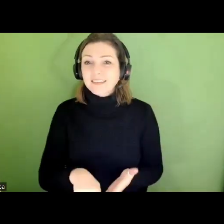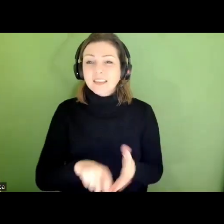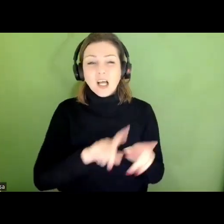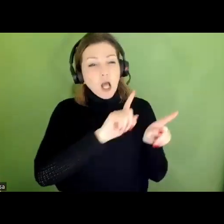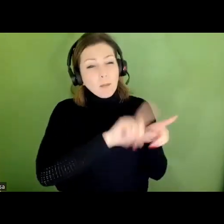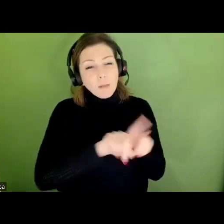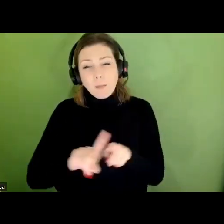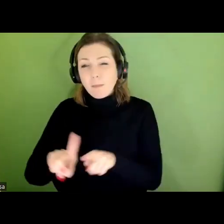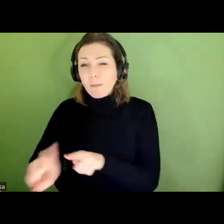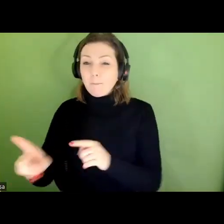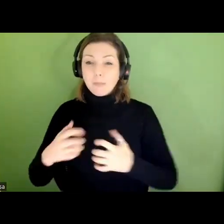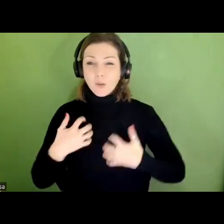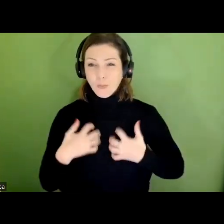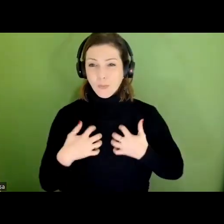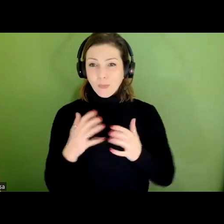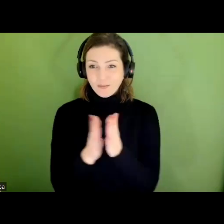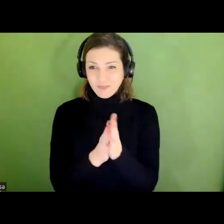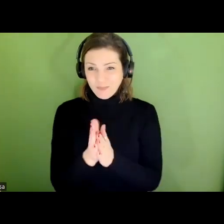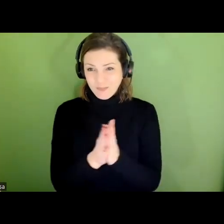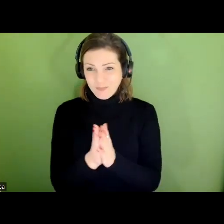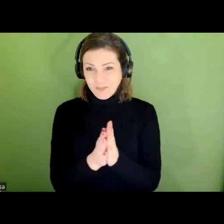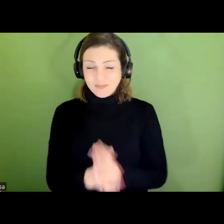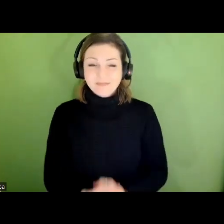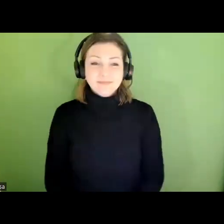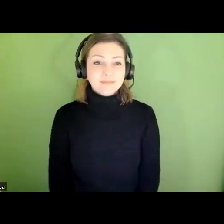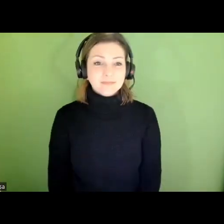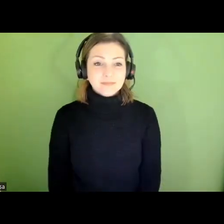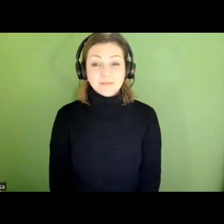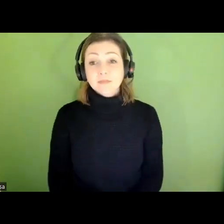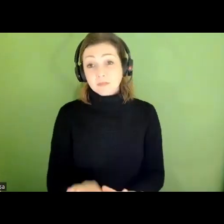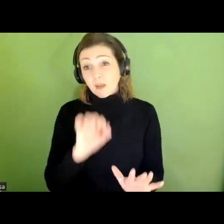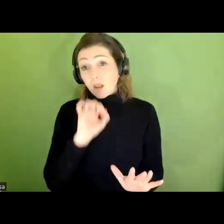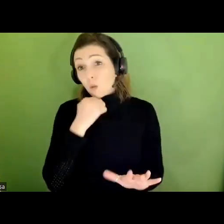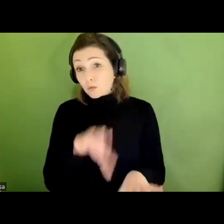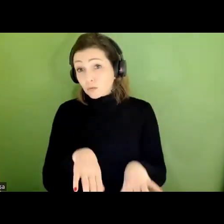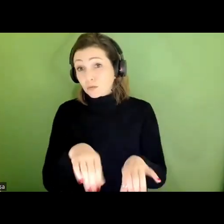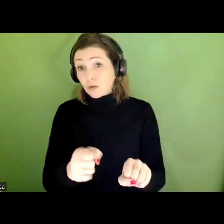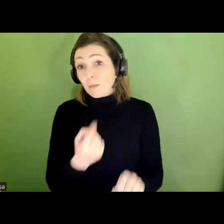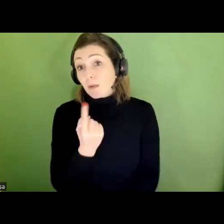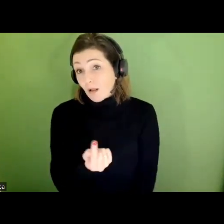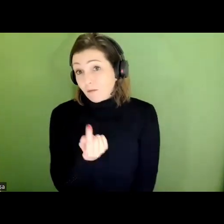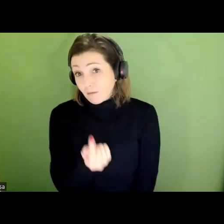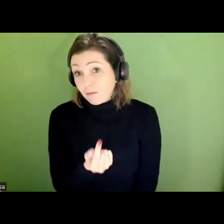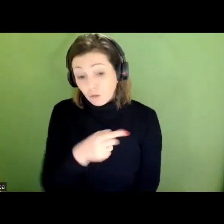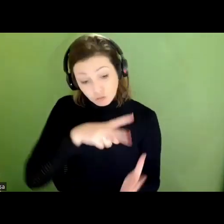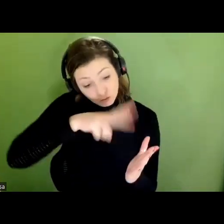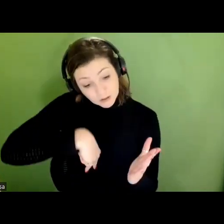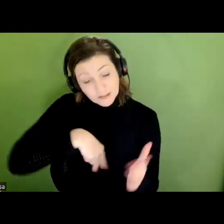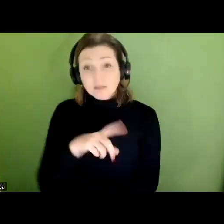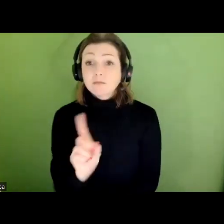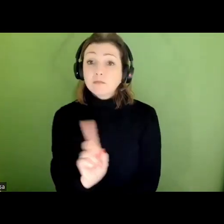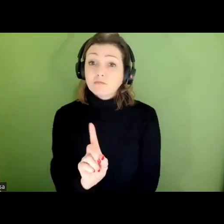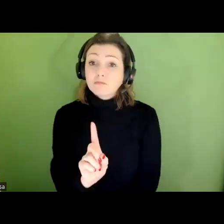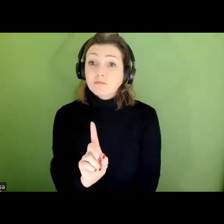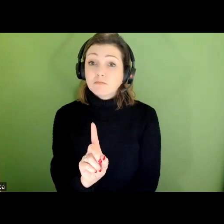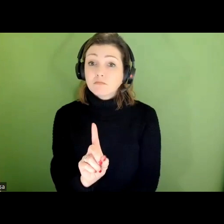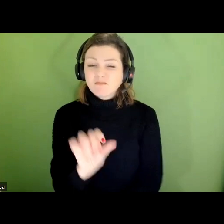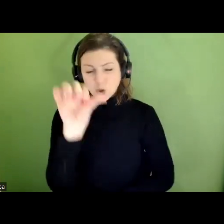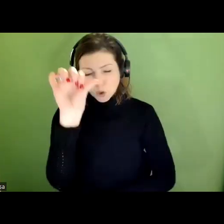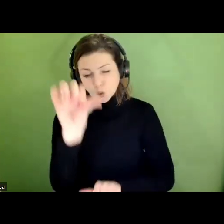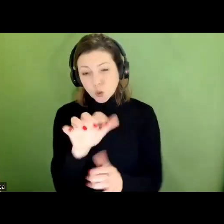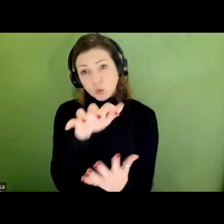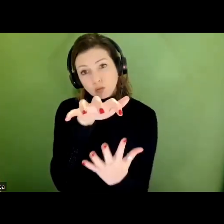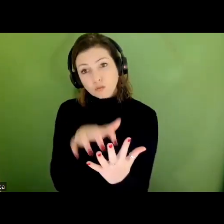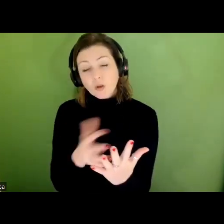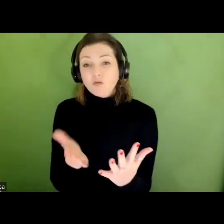bundle of fun. I'm going to actually lead off myself reading a short extract